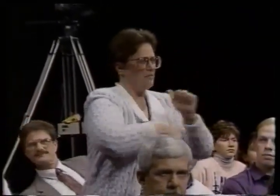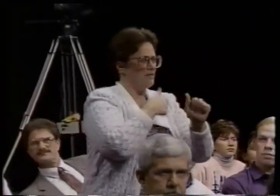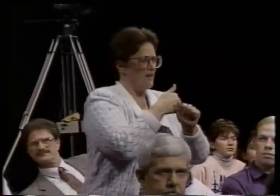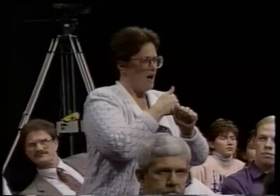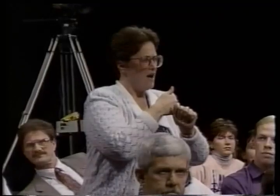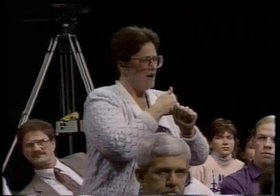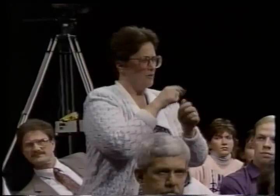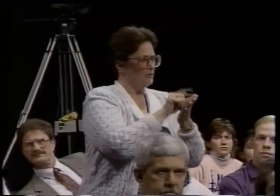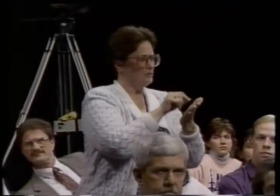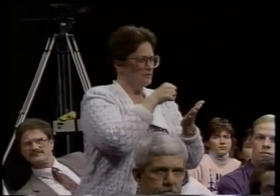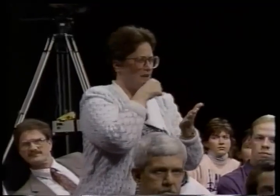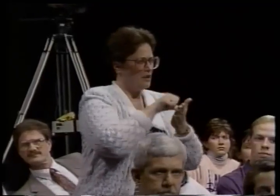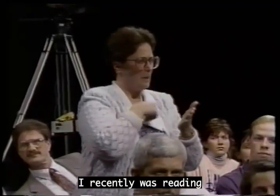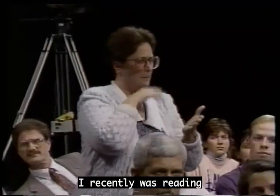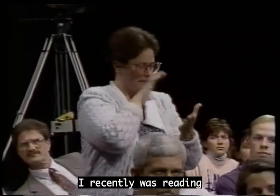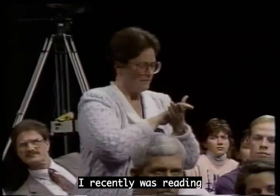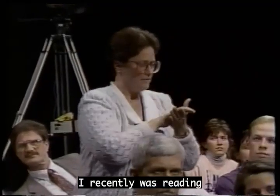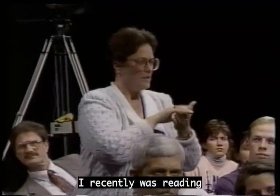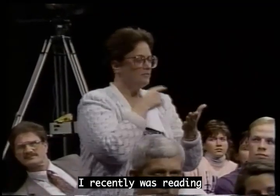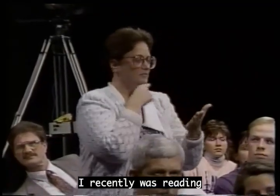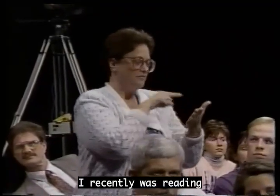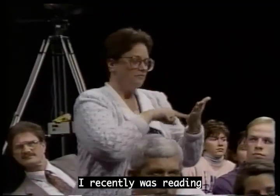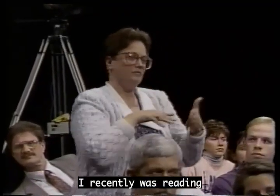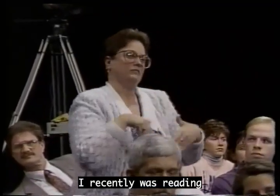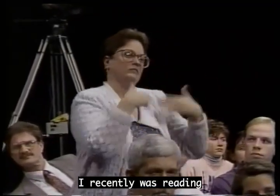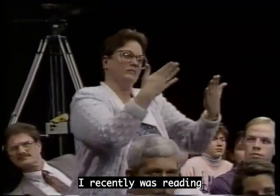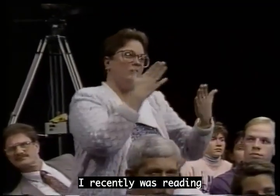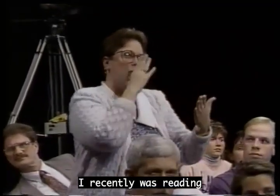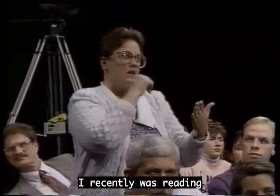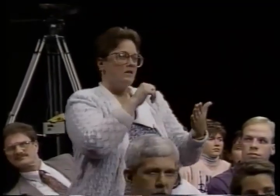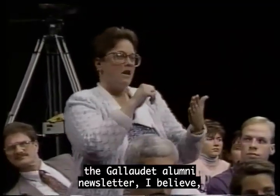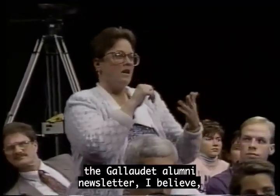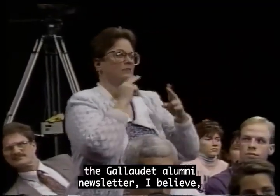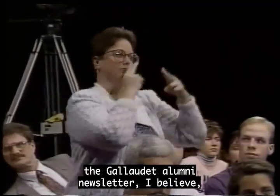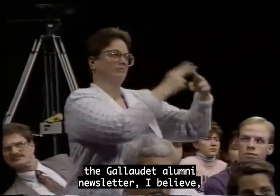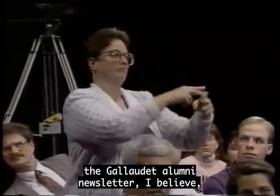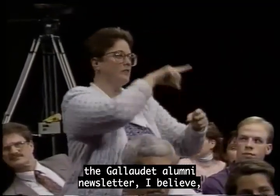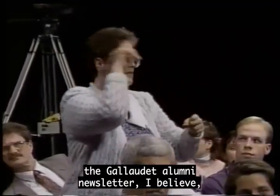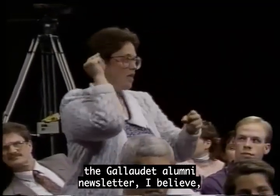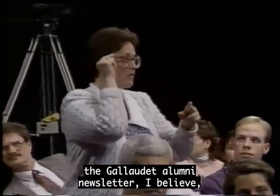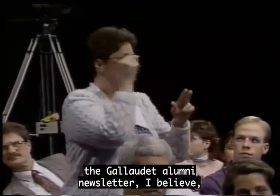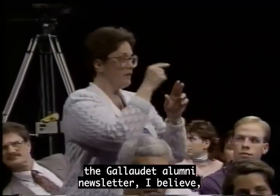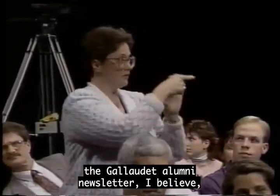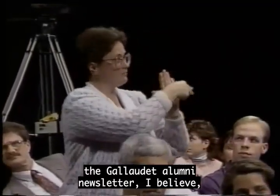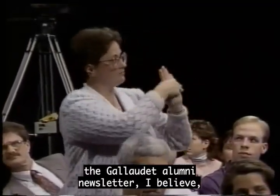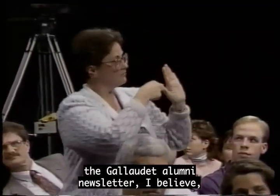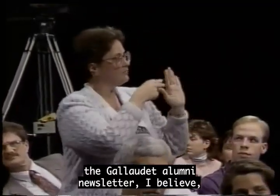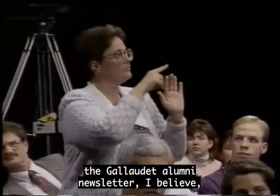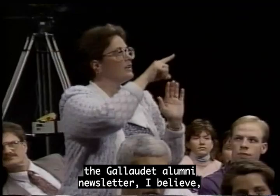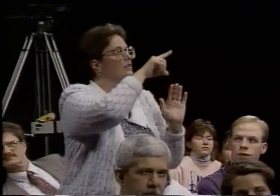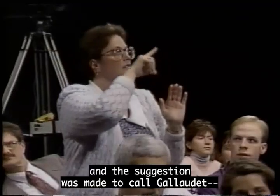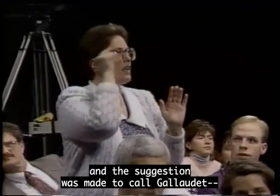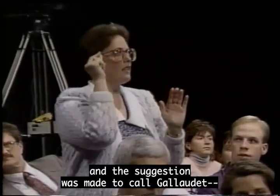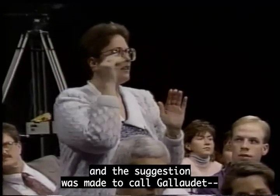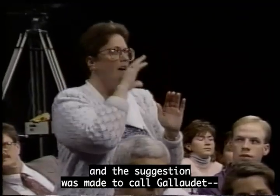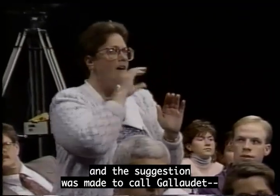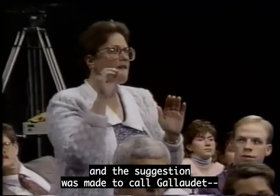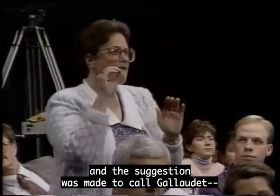I recently was reading the Gallaudet alumni newsletter, I believe, mm-hmm. and the suggestion